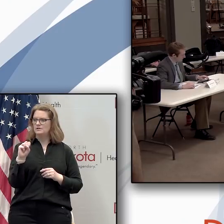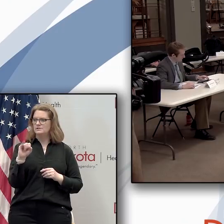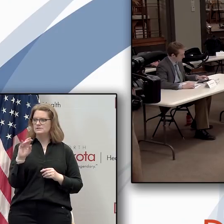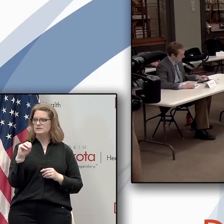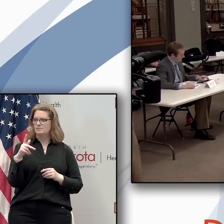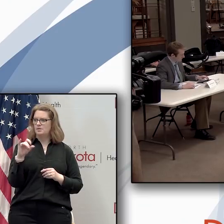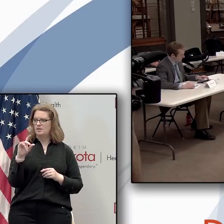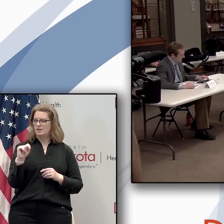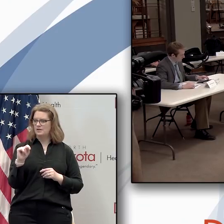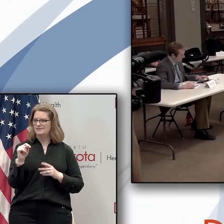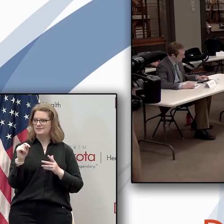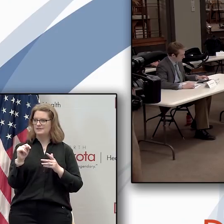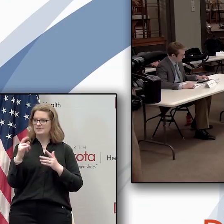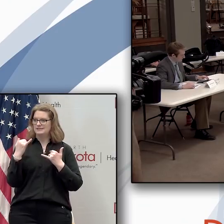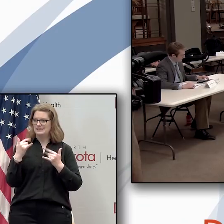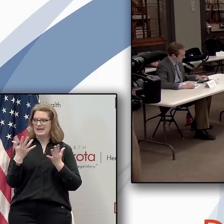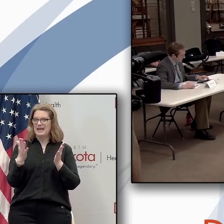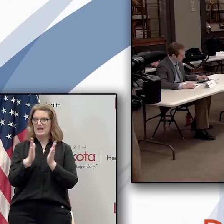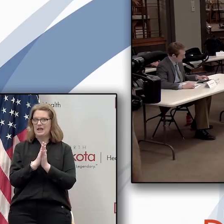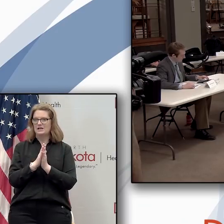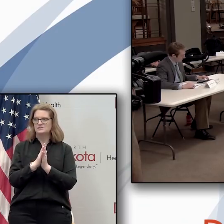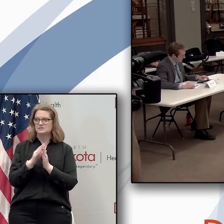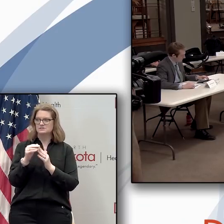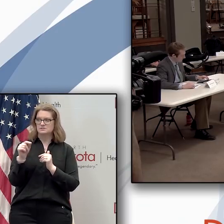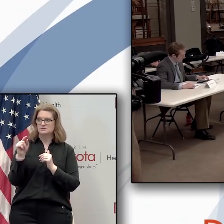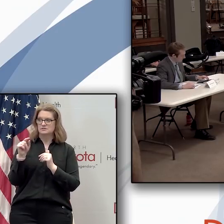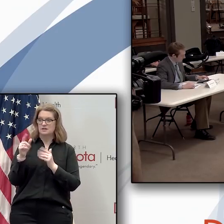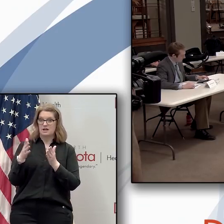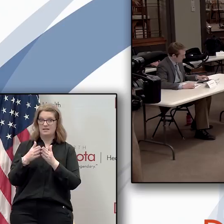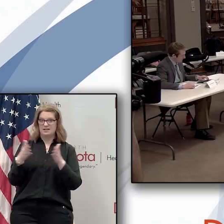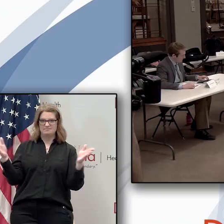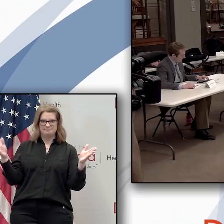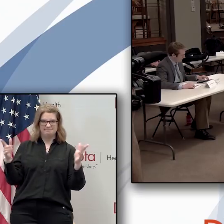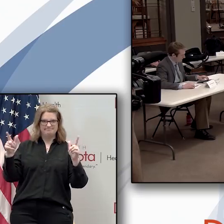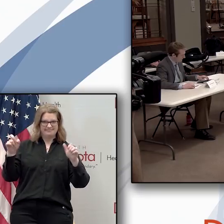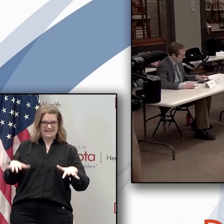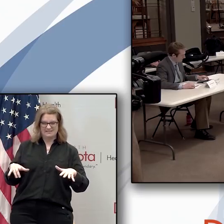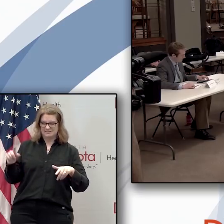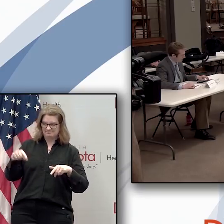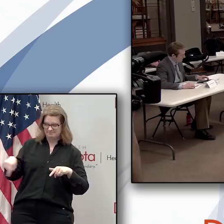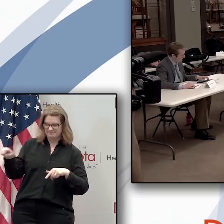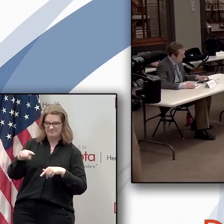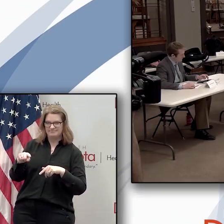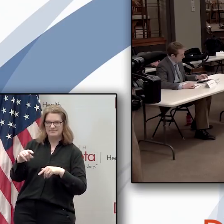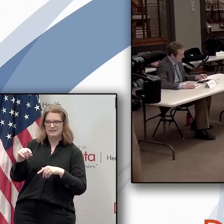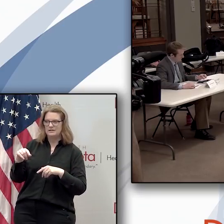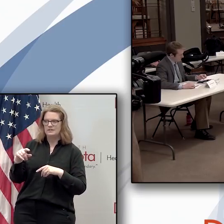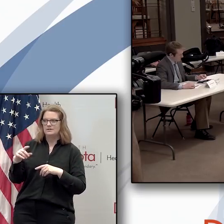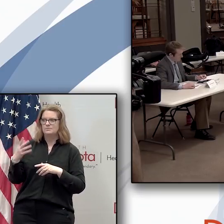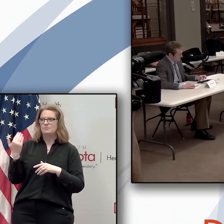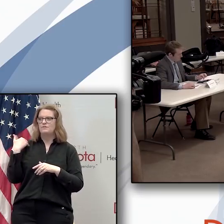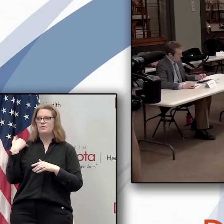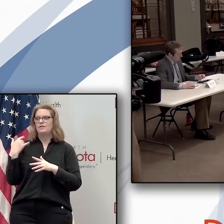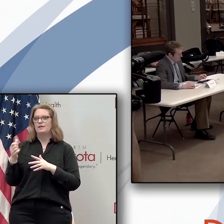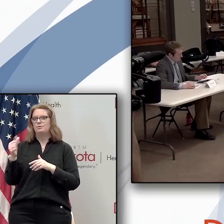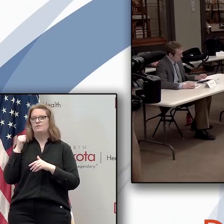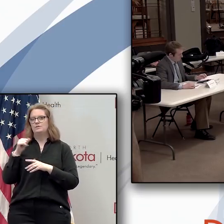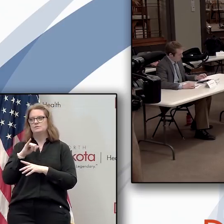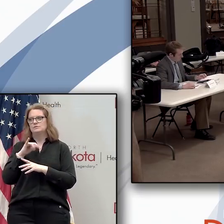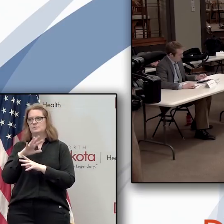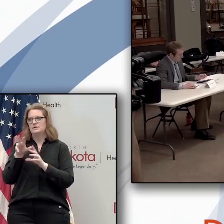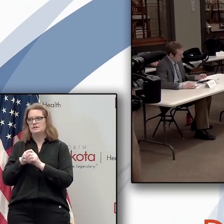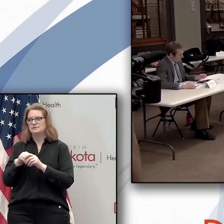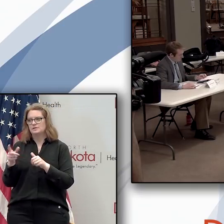today asked for the state to hold a mass test event for the plant. Do you plan on helping them, even after they had refused to participate in the first